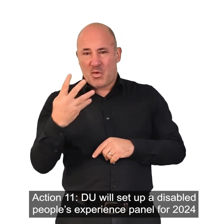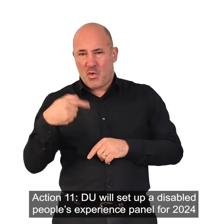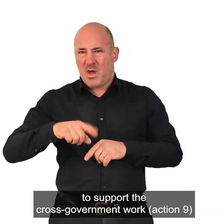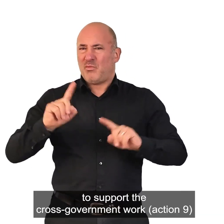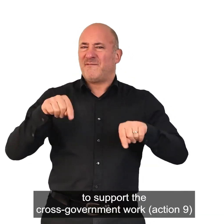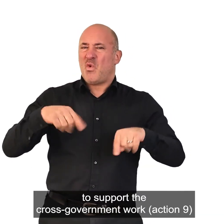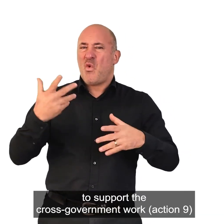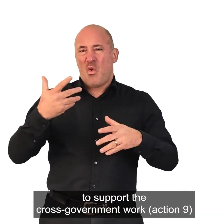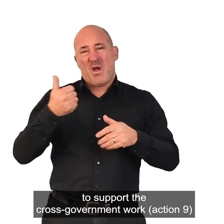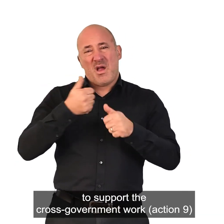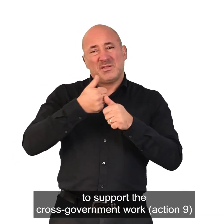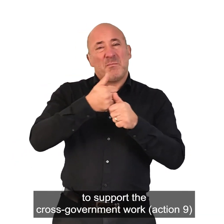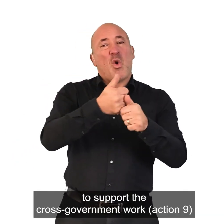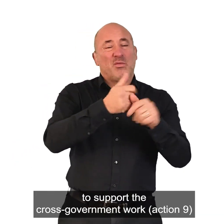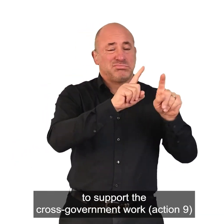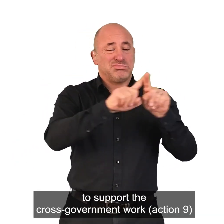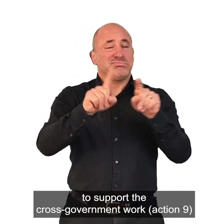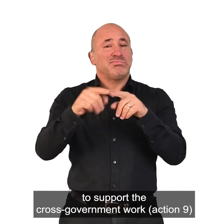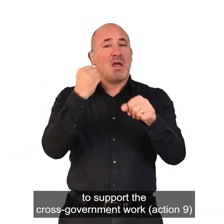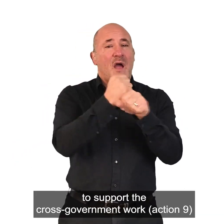to support the cross-government work. Action 9.